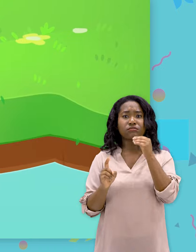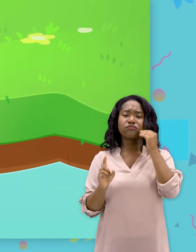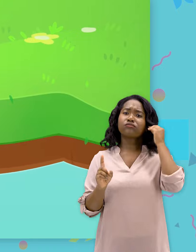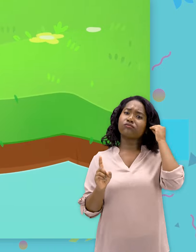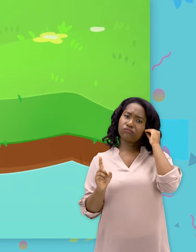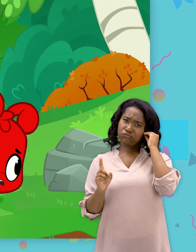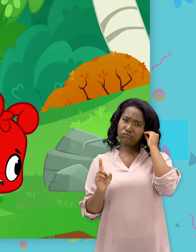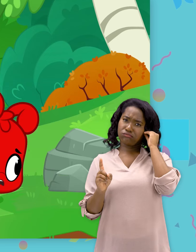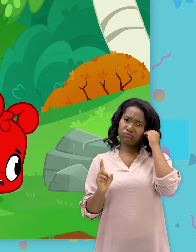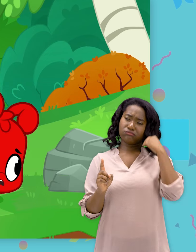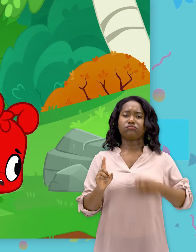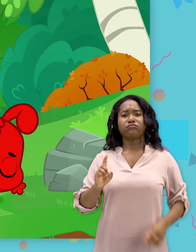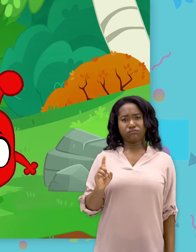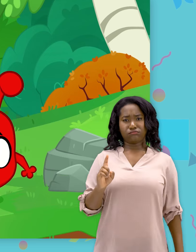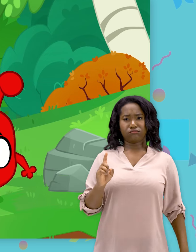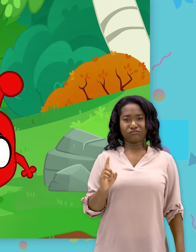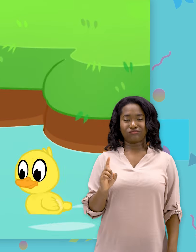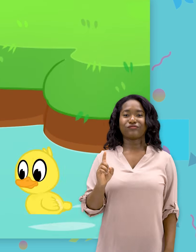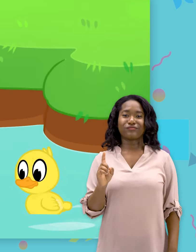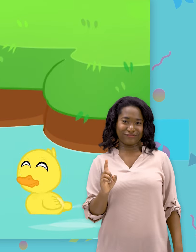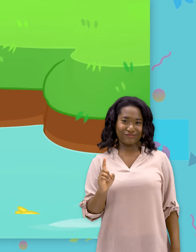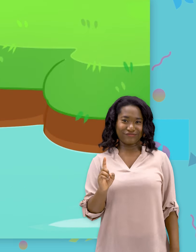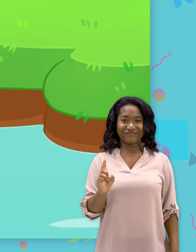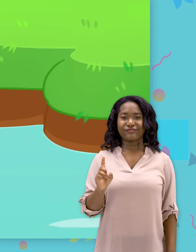little duck came swimming back.